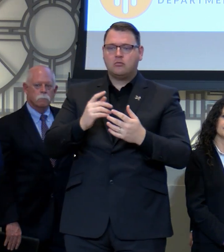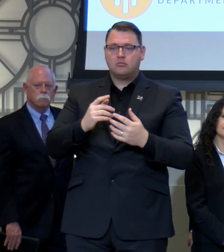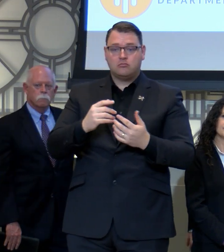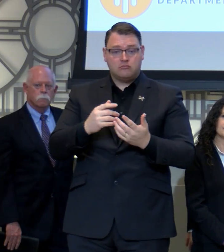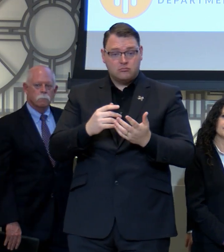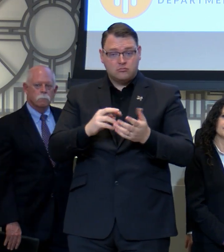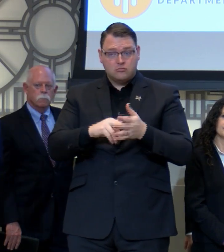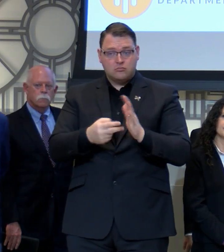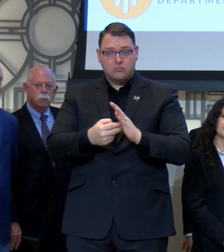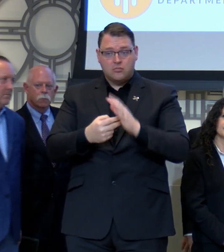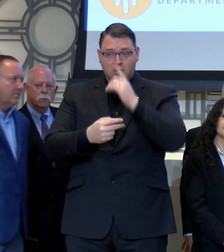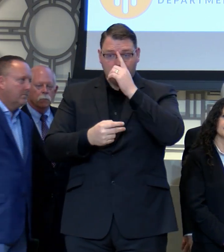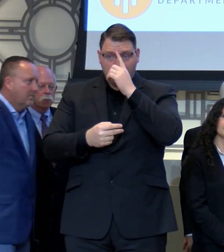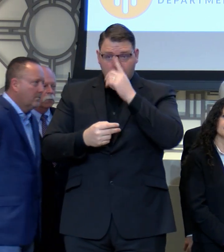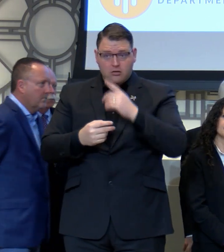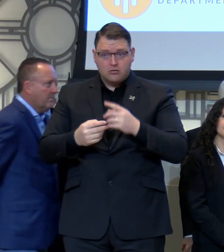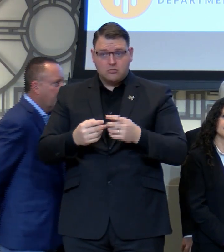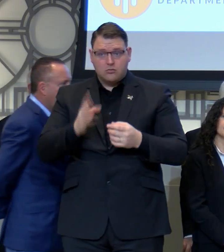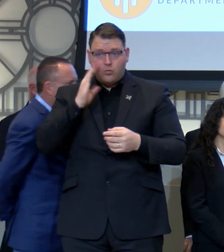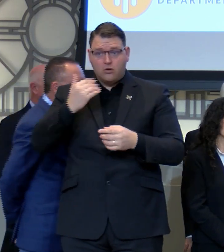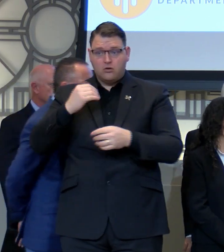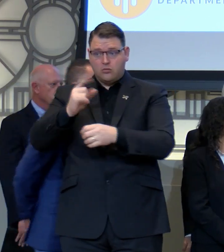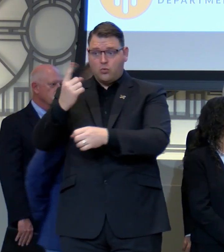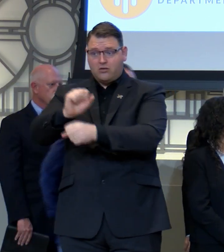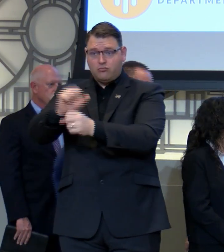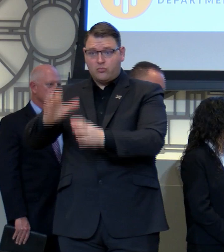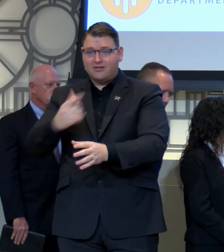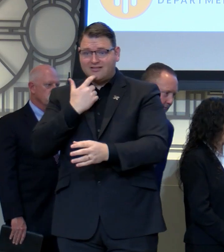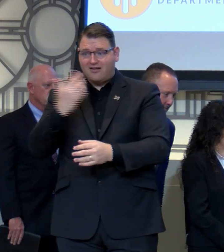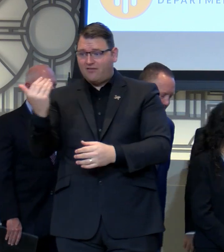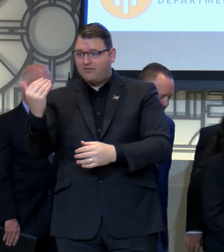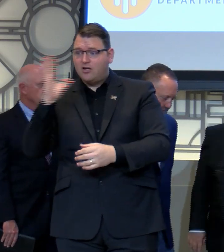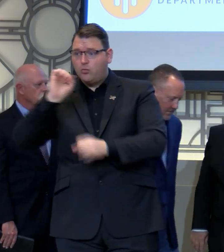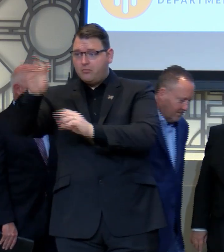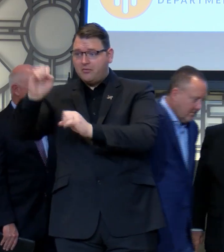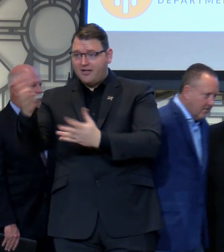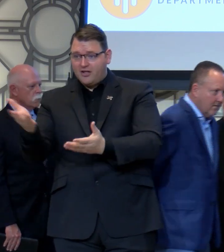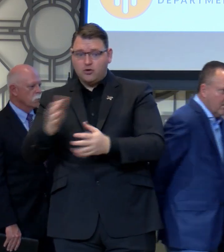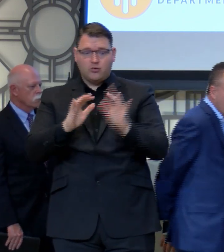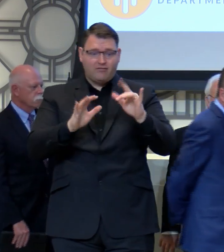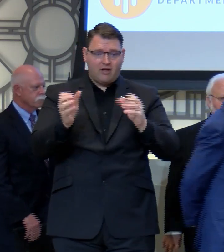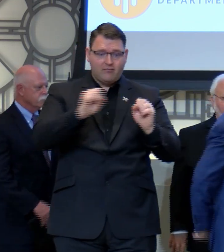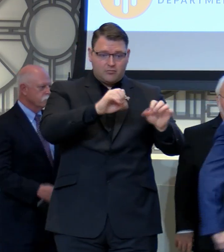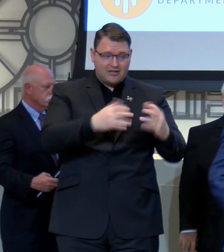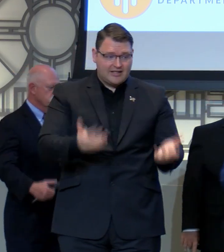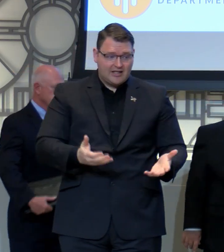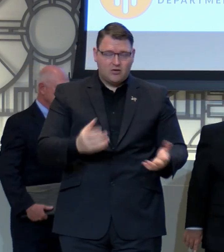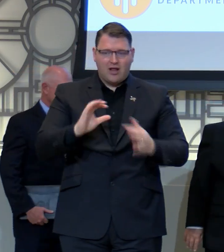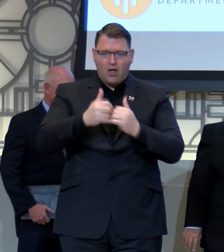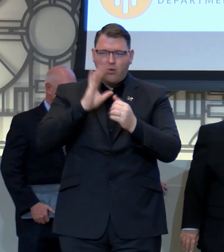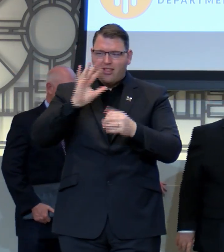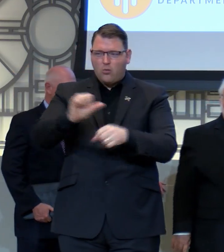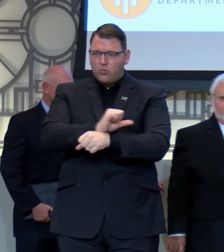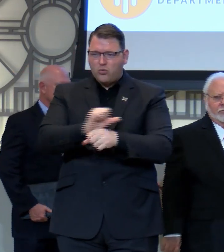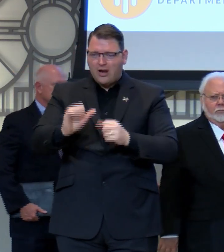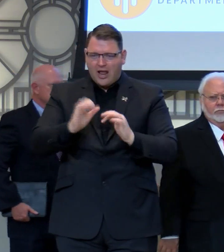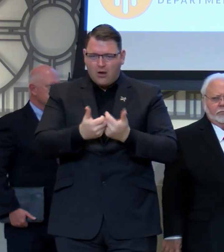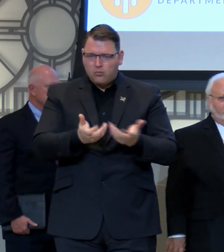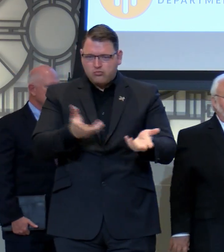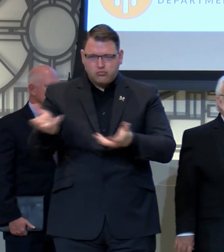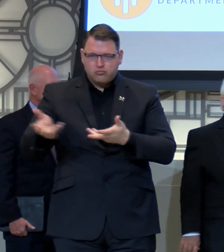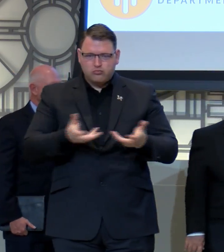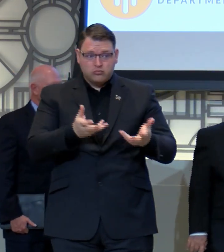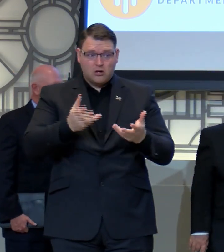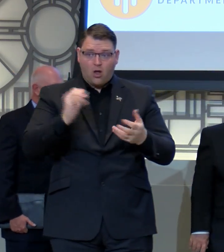telling people 15 is going to go in this or 25? How's that going to work? And is everybody going on the same page here to do the